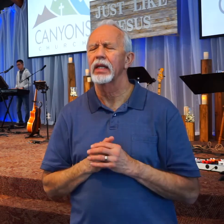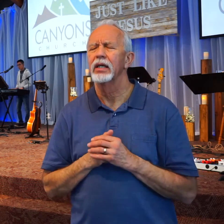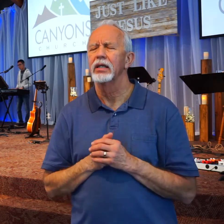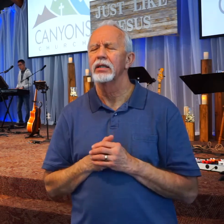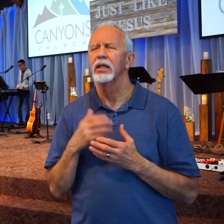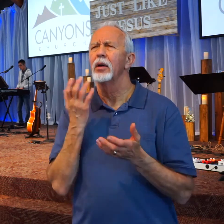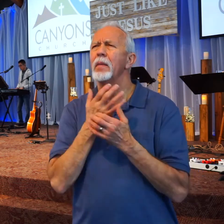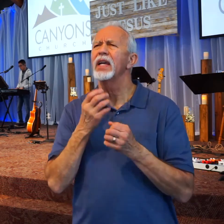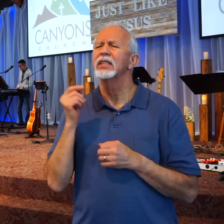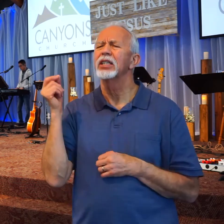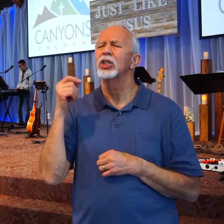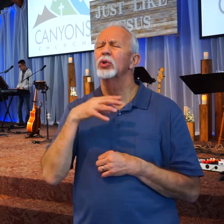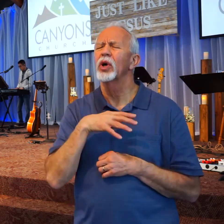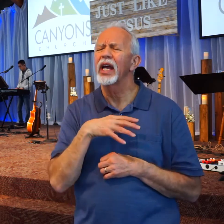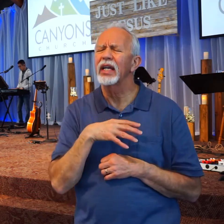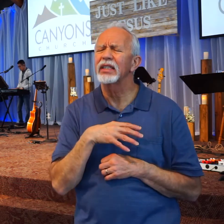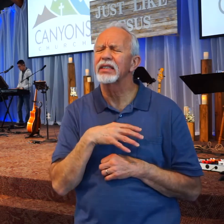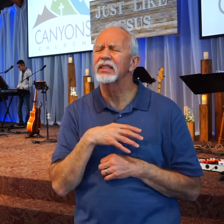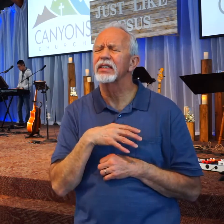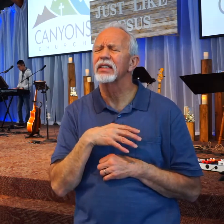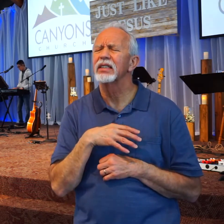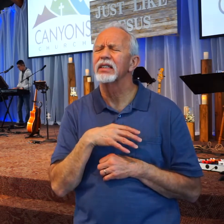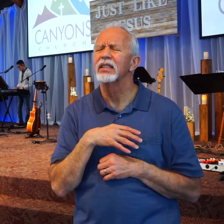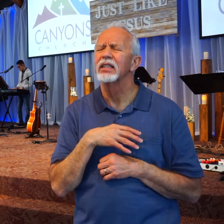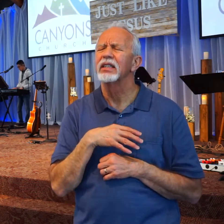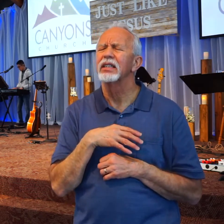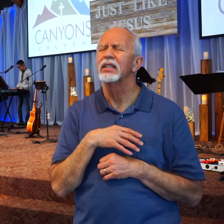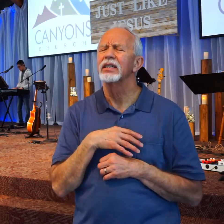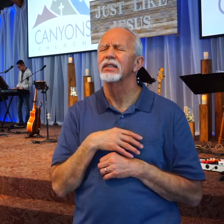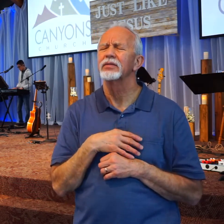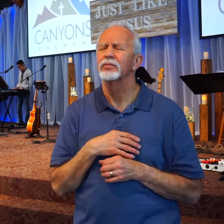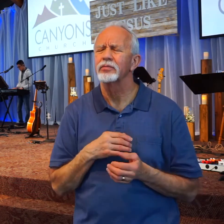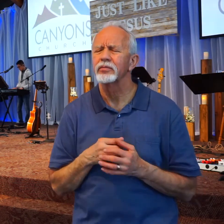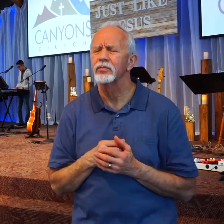Amazing Grace. Winston's going to play for us this morning.